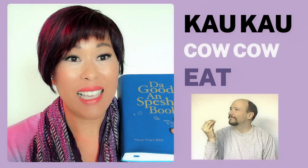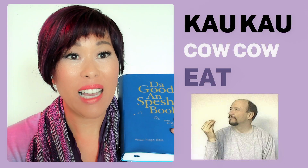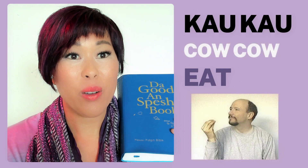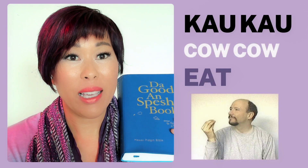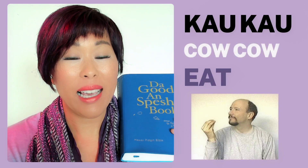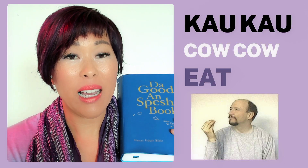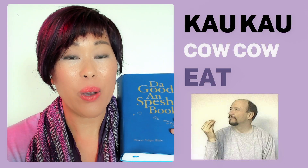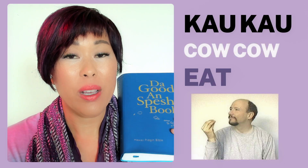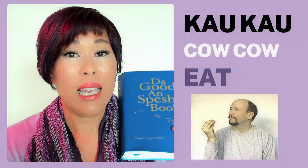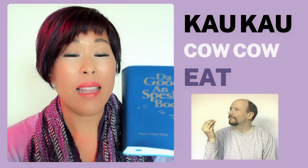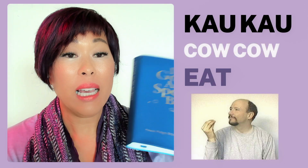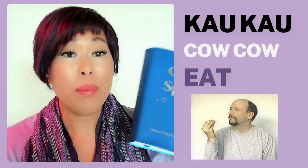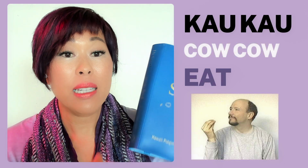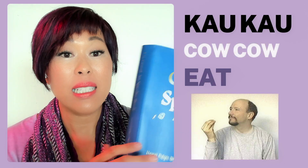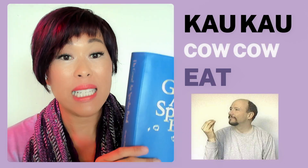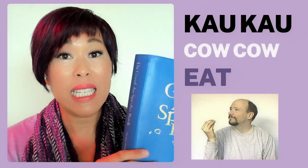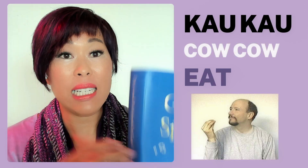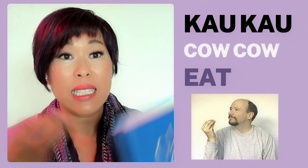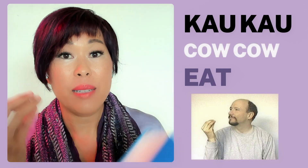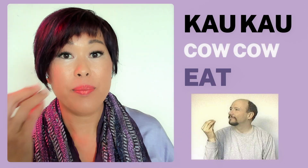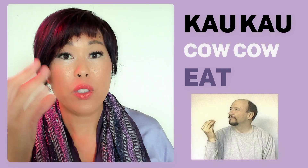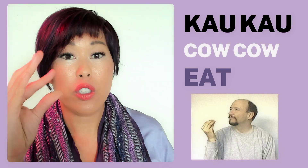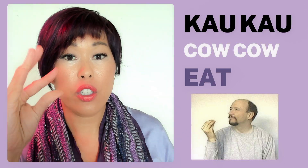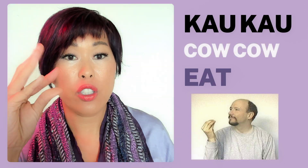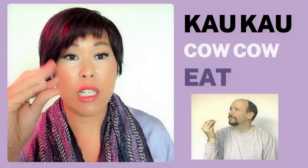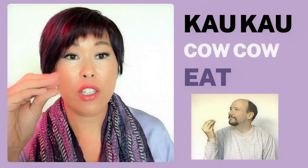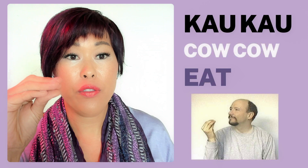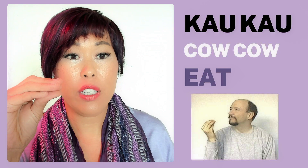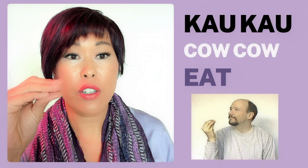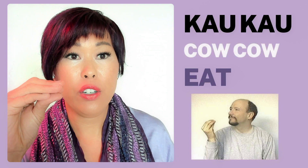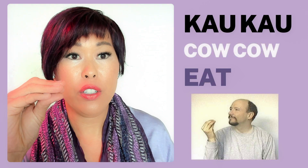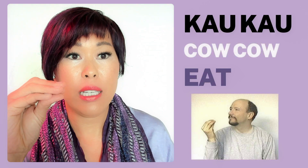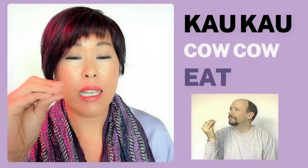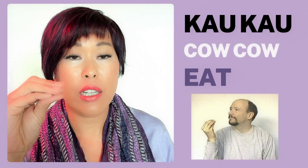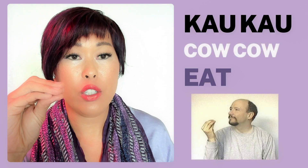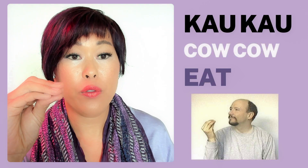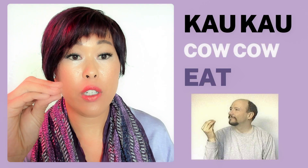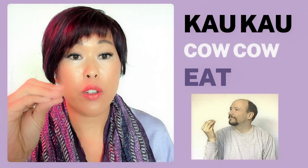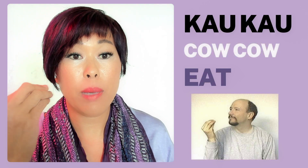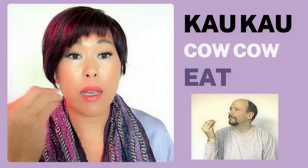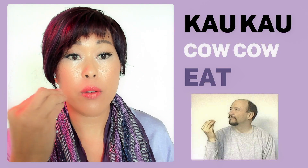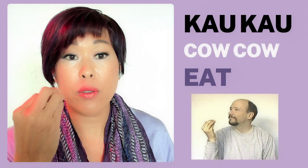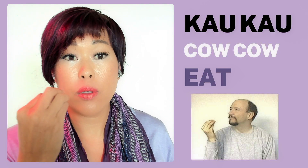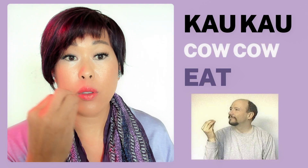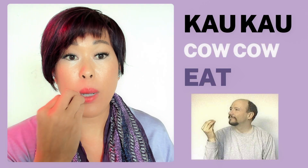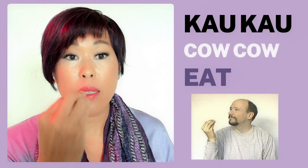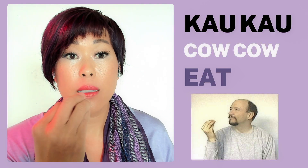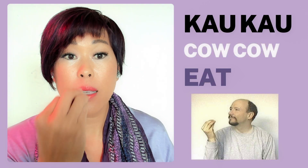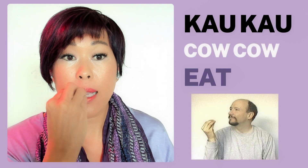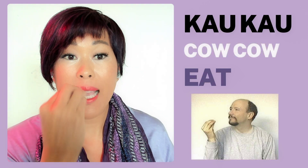cow cow. And that means to eat. So you take your fingers and you feed your mouth twice. Cow